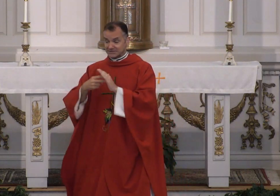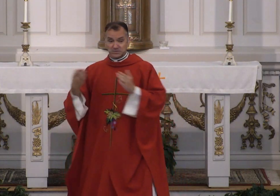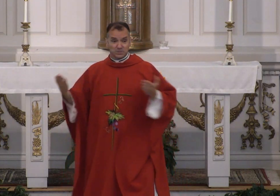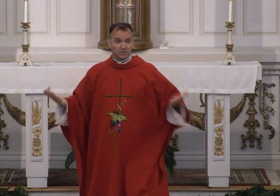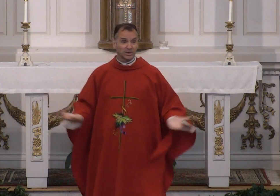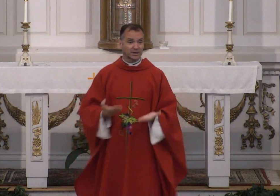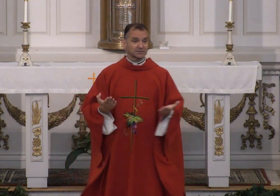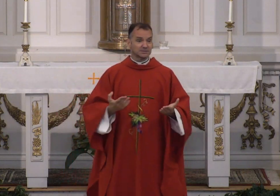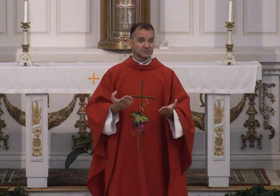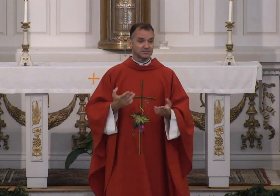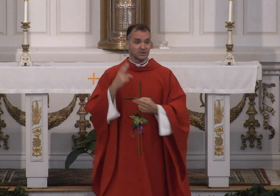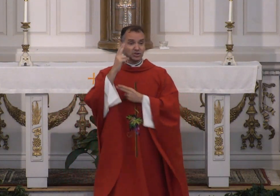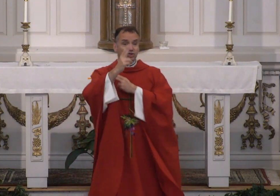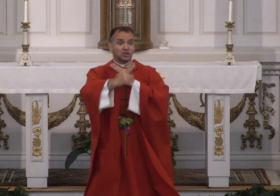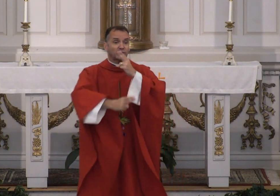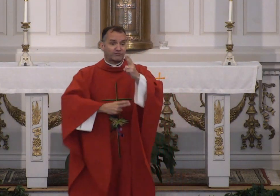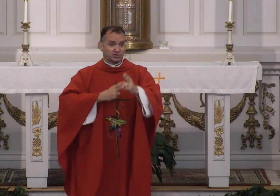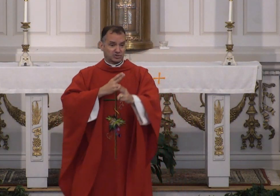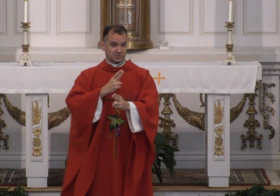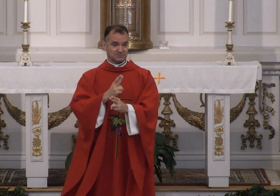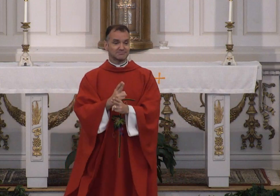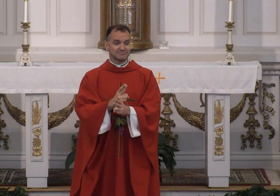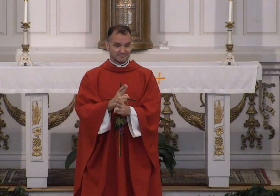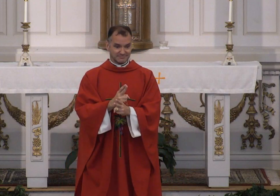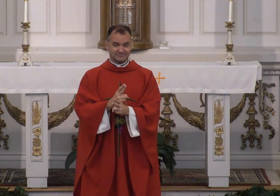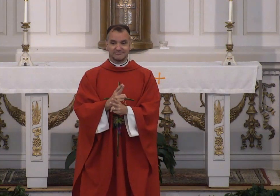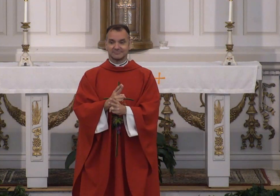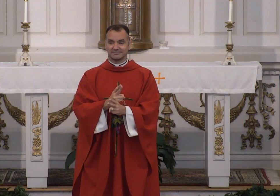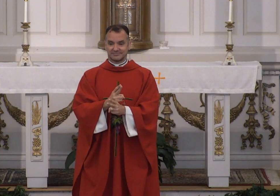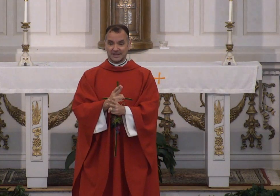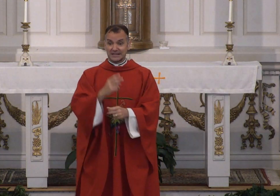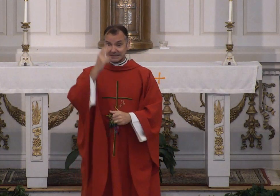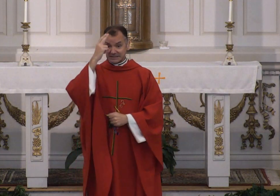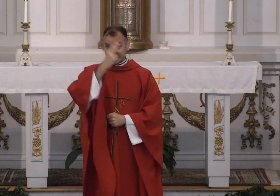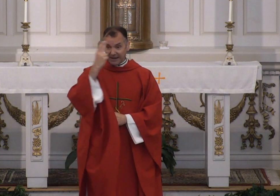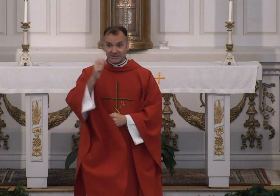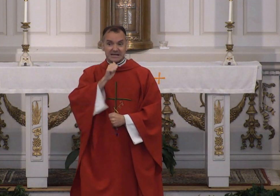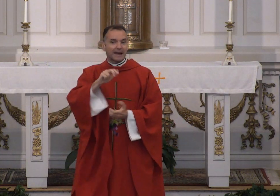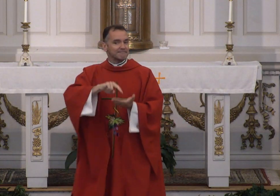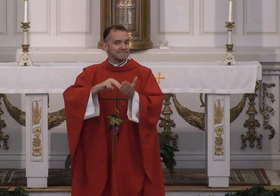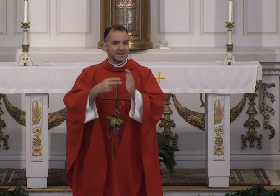should remember that the word Catholic means universal.